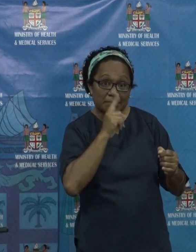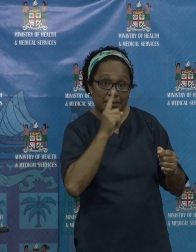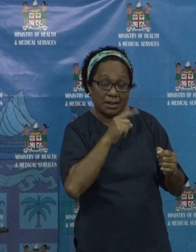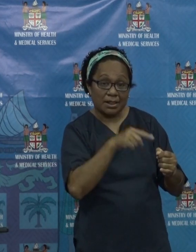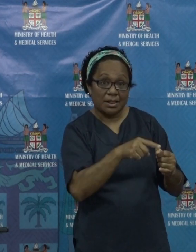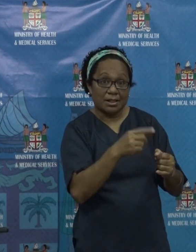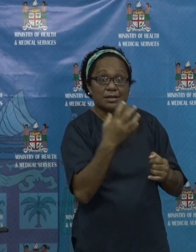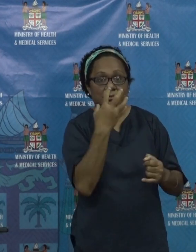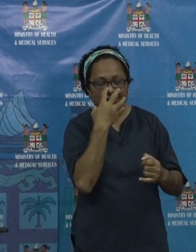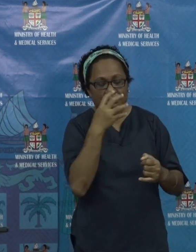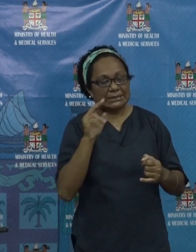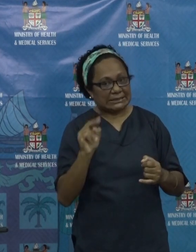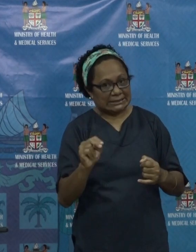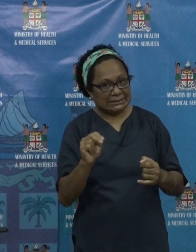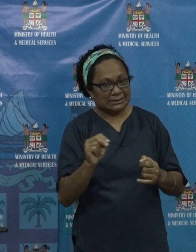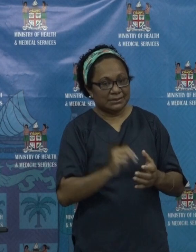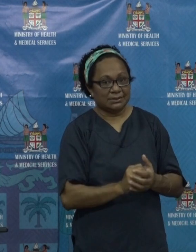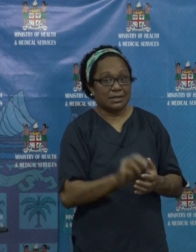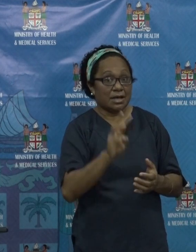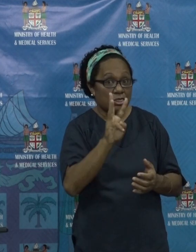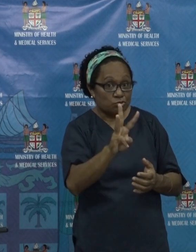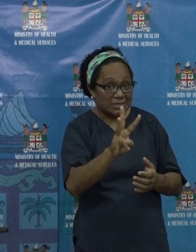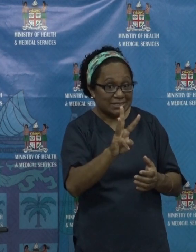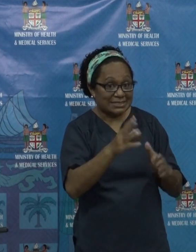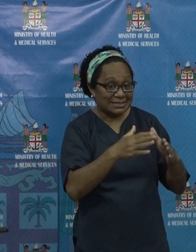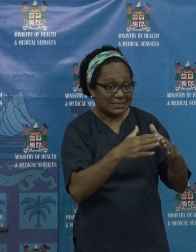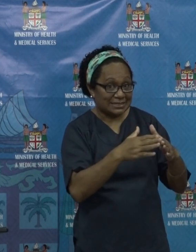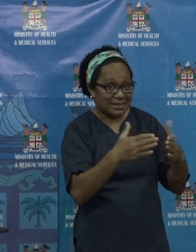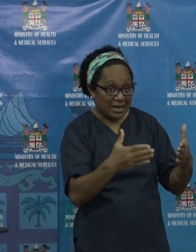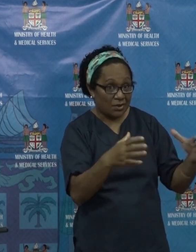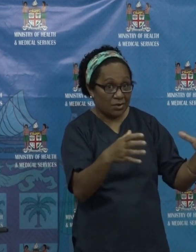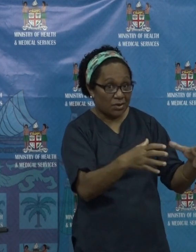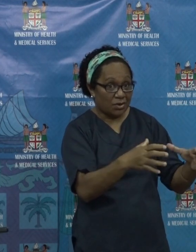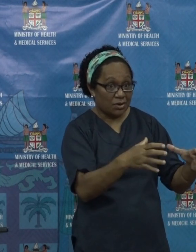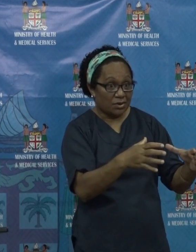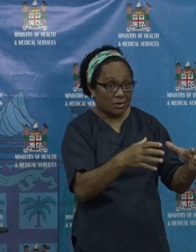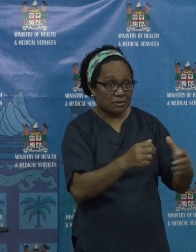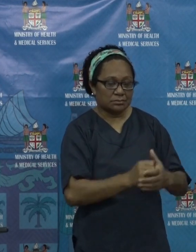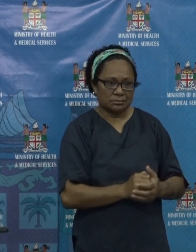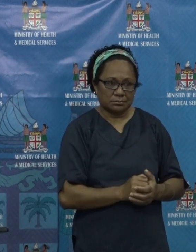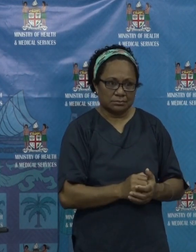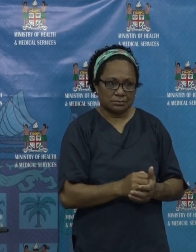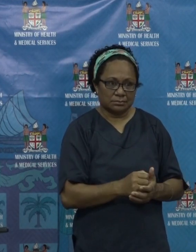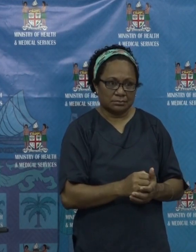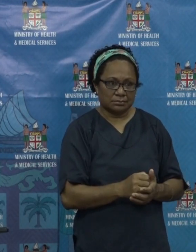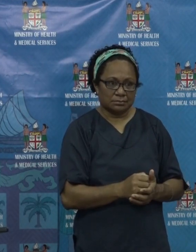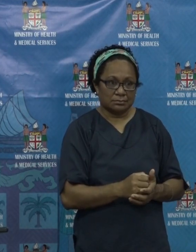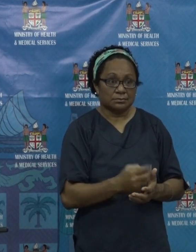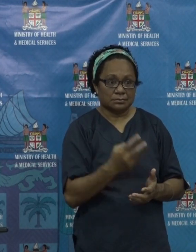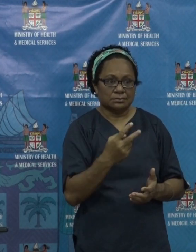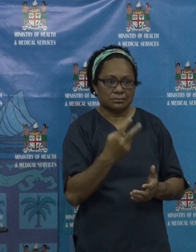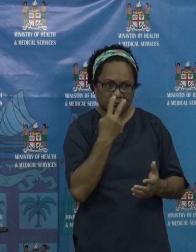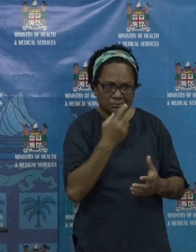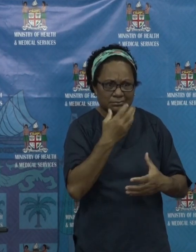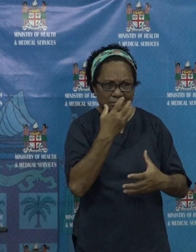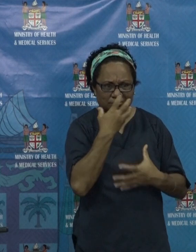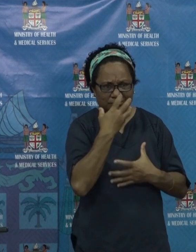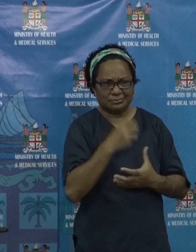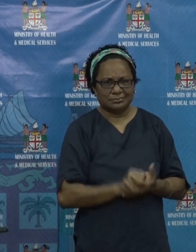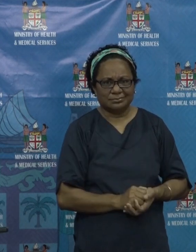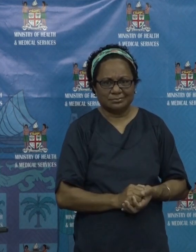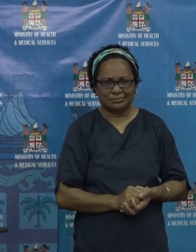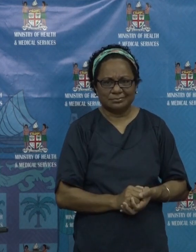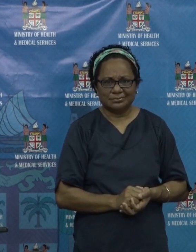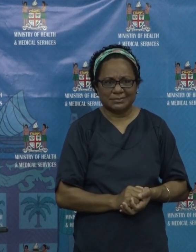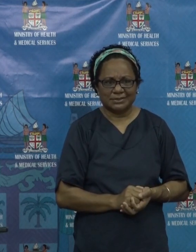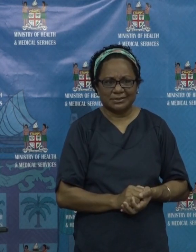on oxygen, and we have 3 patients who are currently ventilated. Over this weekend, we've continued our